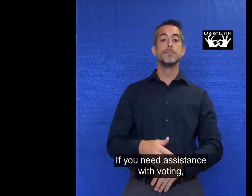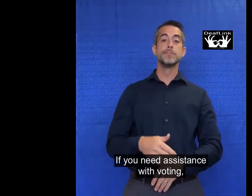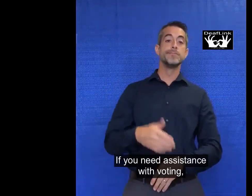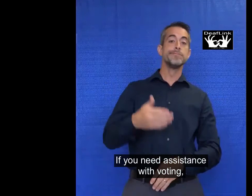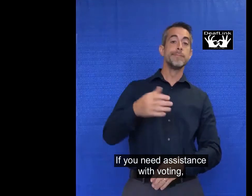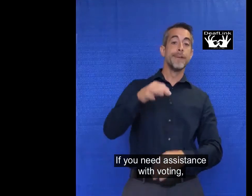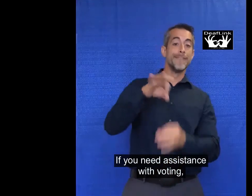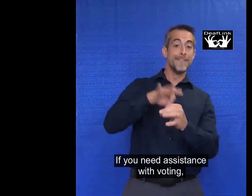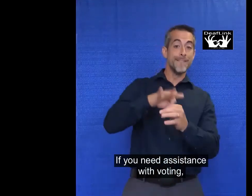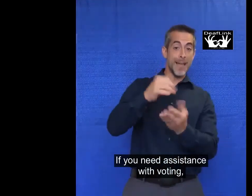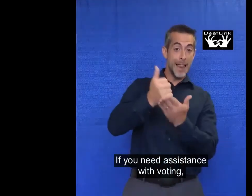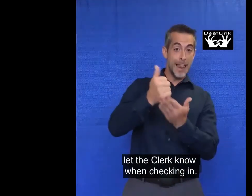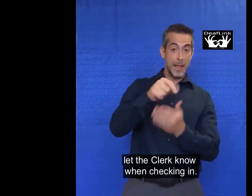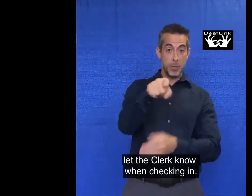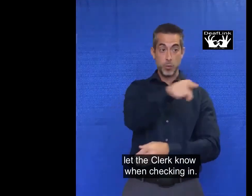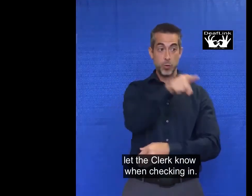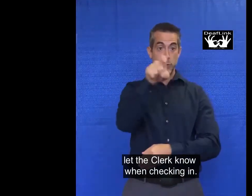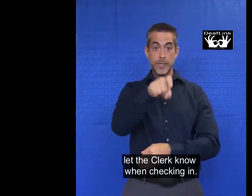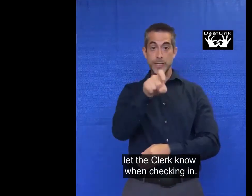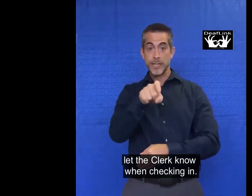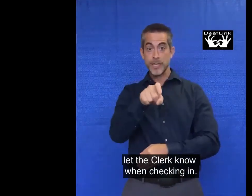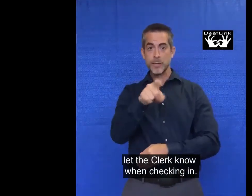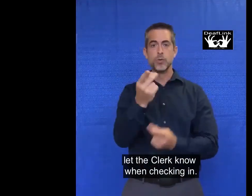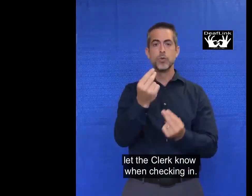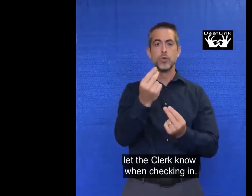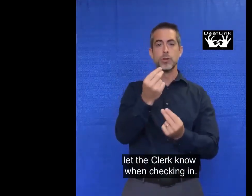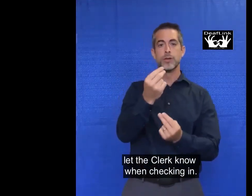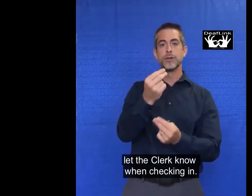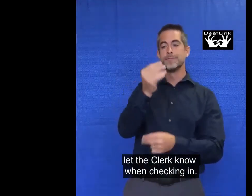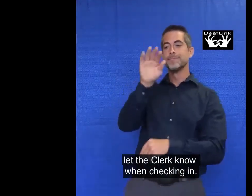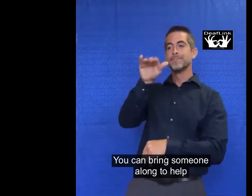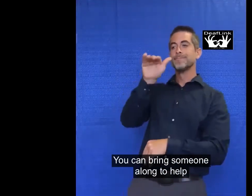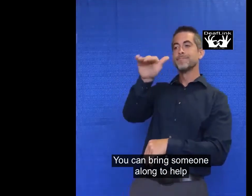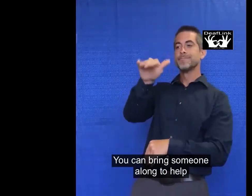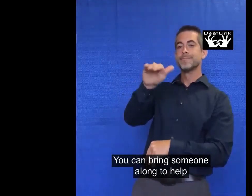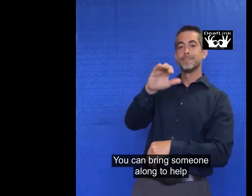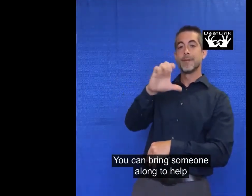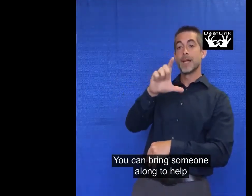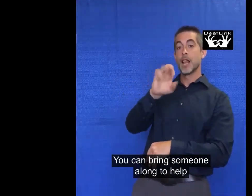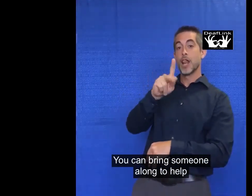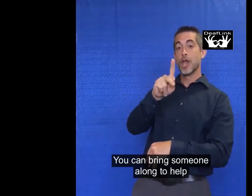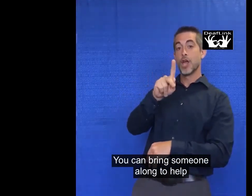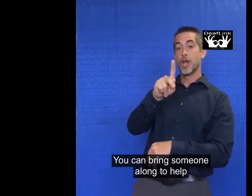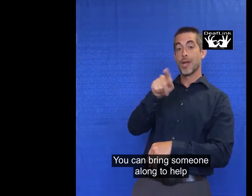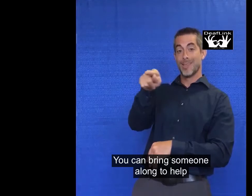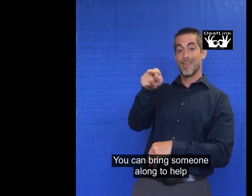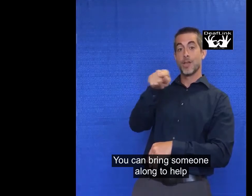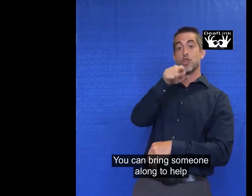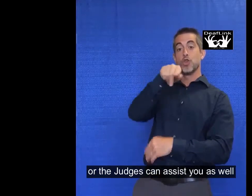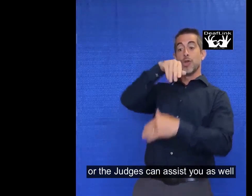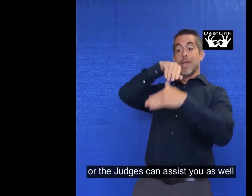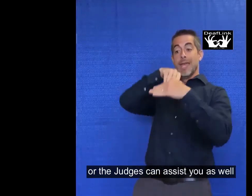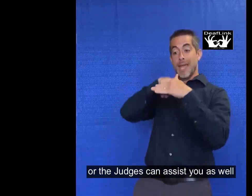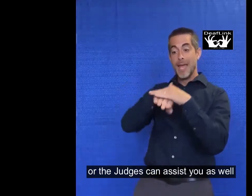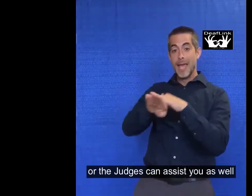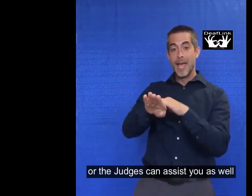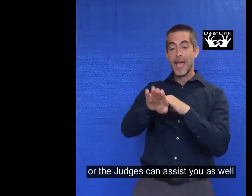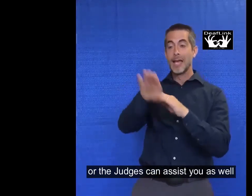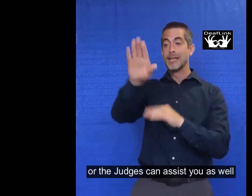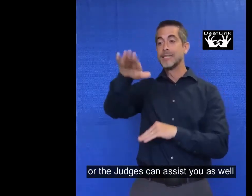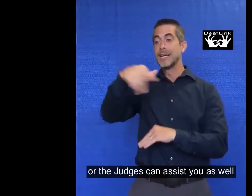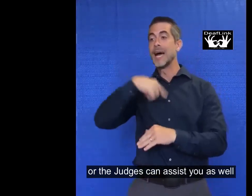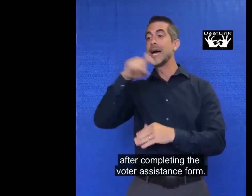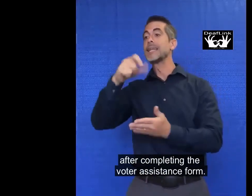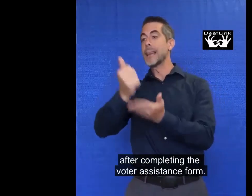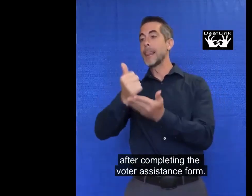If you need assistance with voting, let the clerk know when checking in. You can bring someone along to help, or the judges can